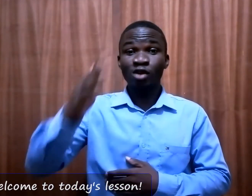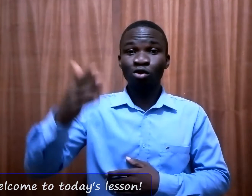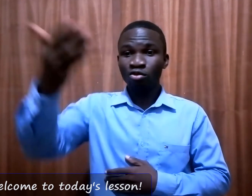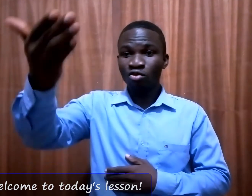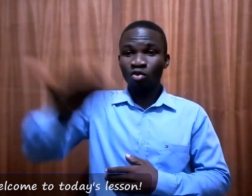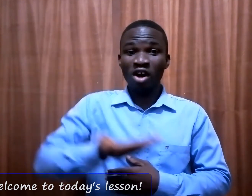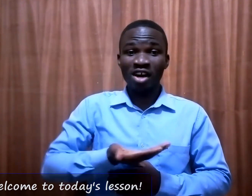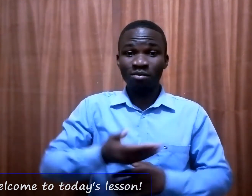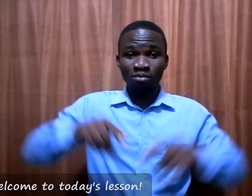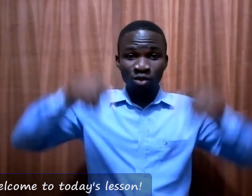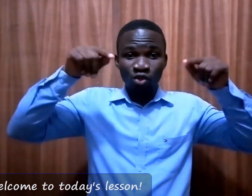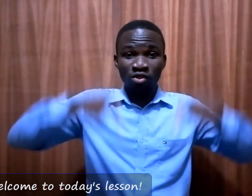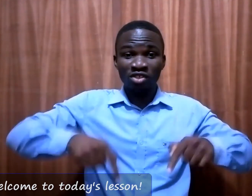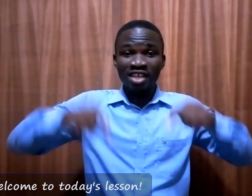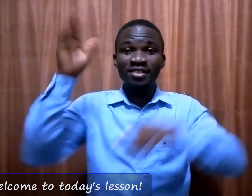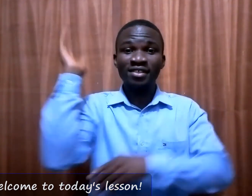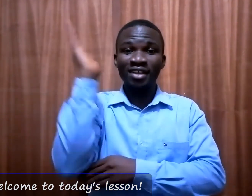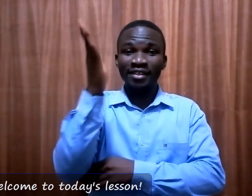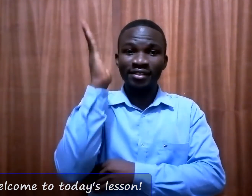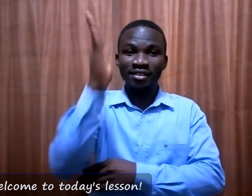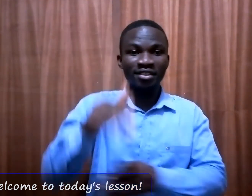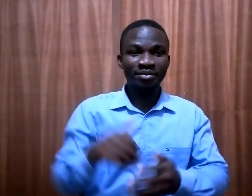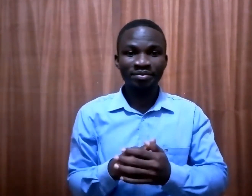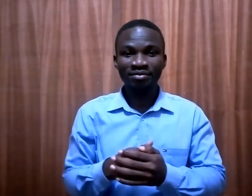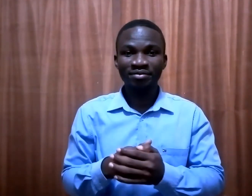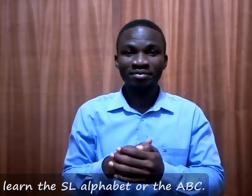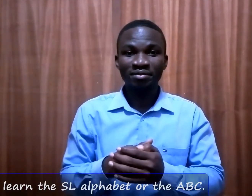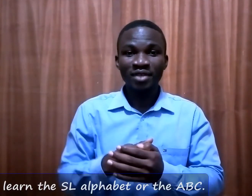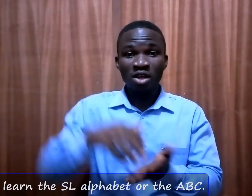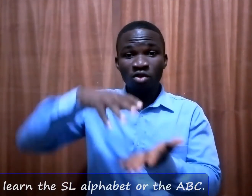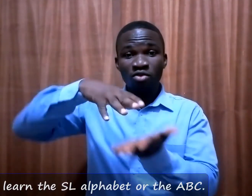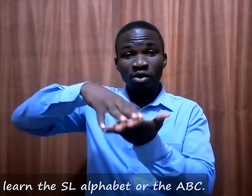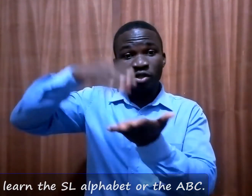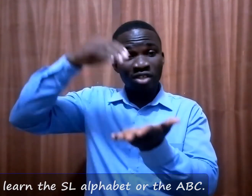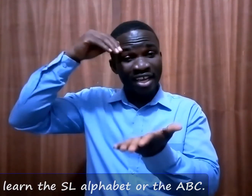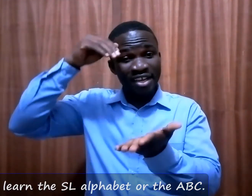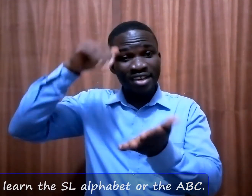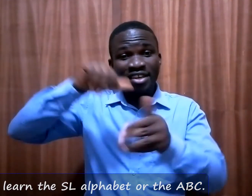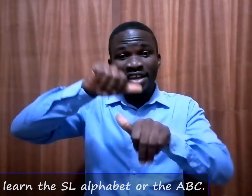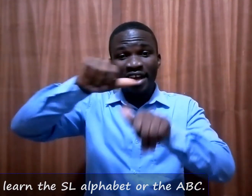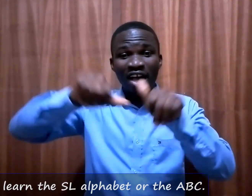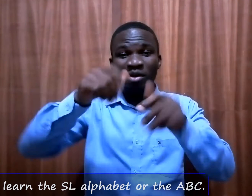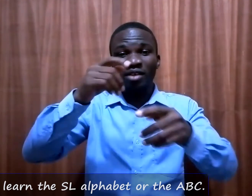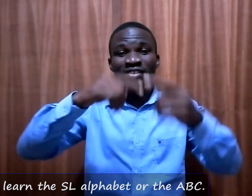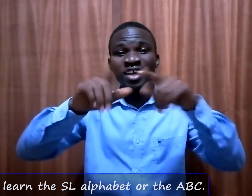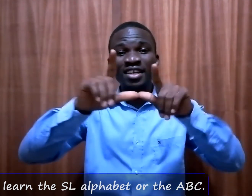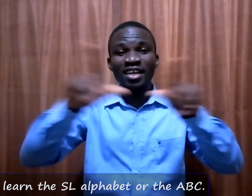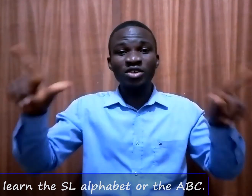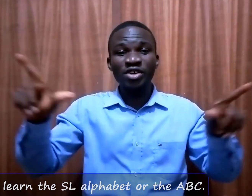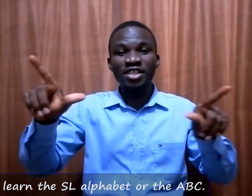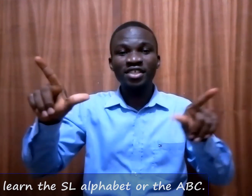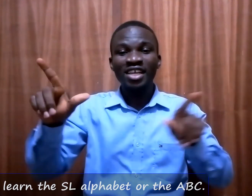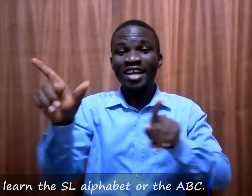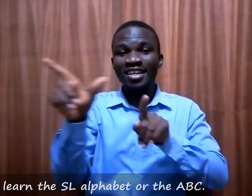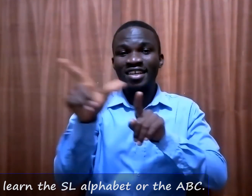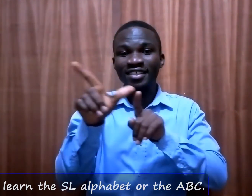Hello, welcome to today's lesson. We're going to learn about sign language